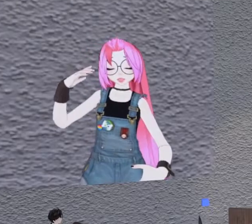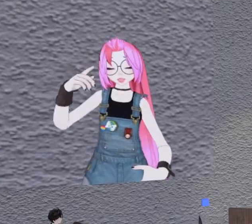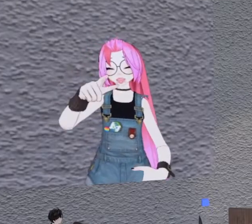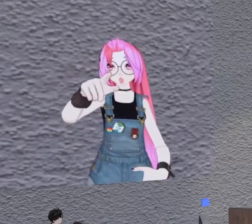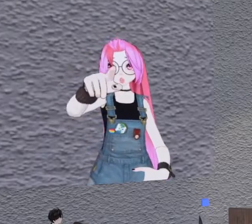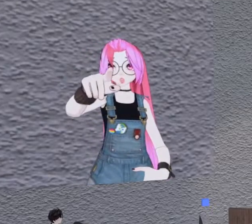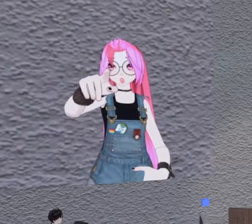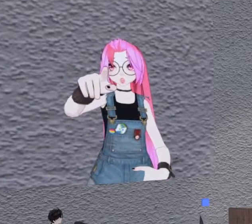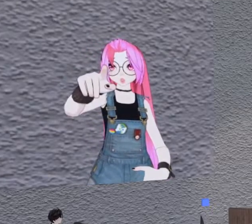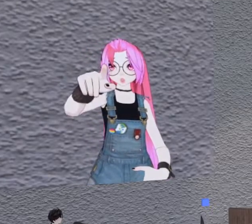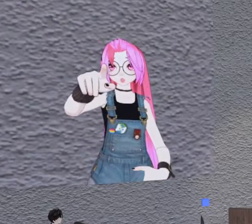have a question, Earth?